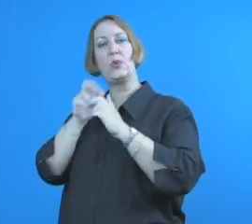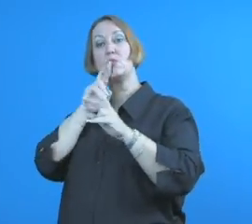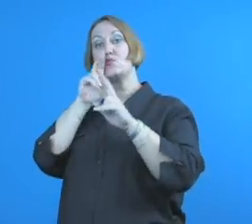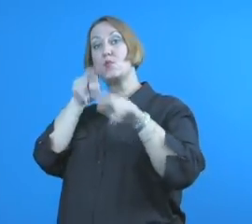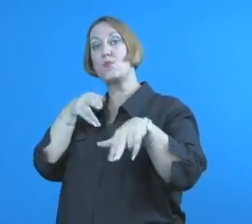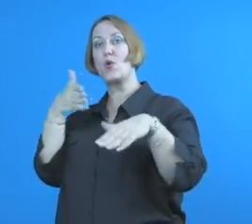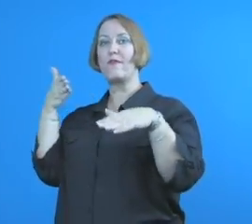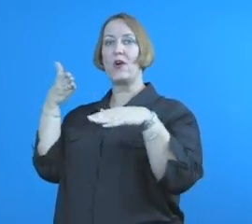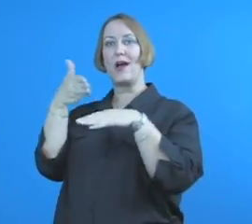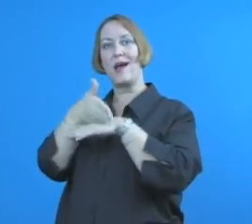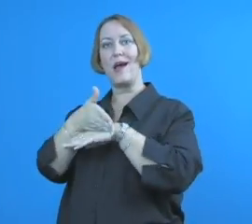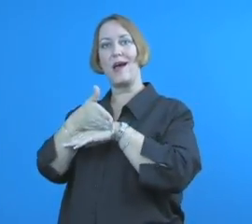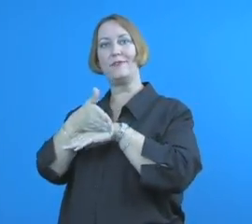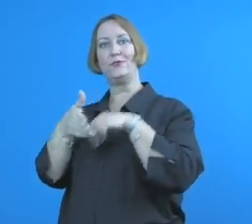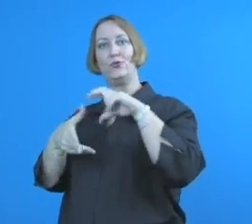out in June 2006.